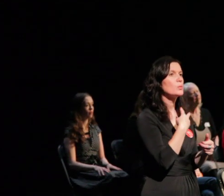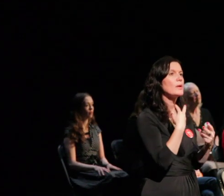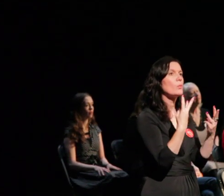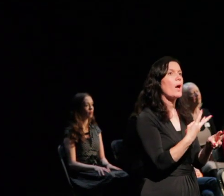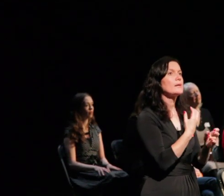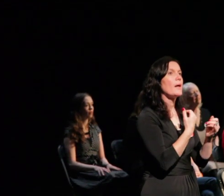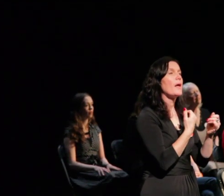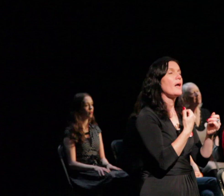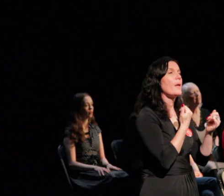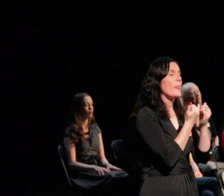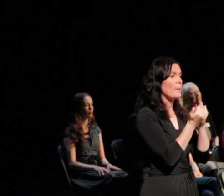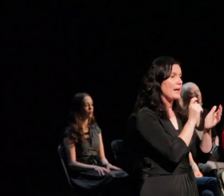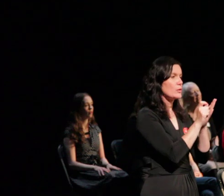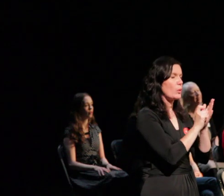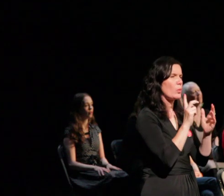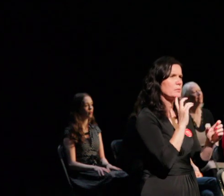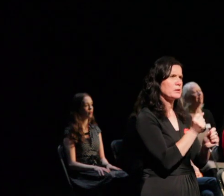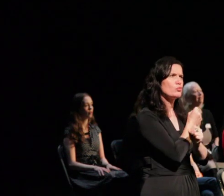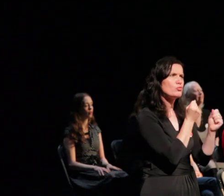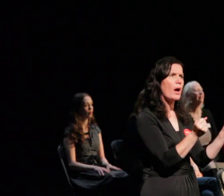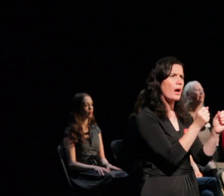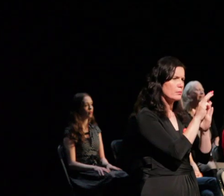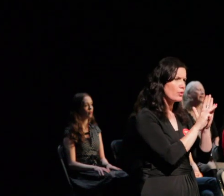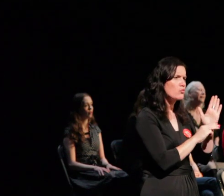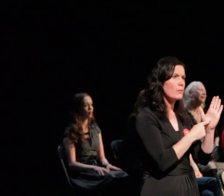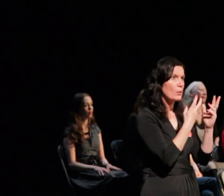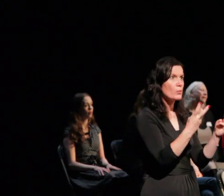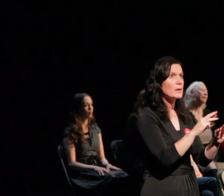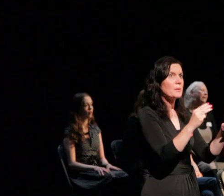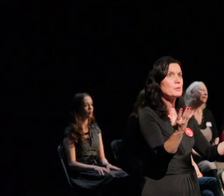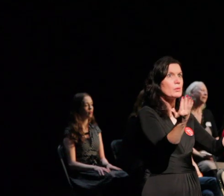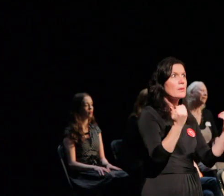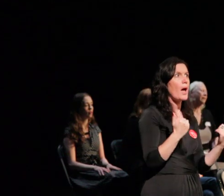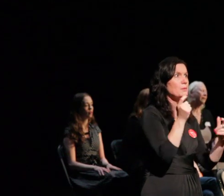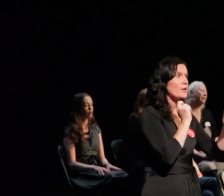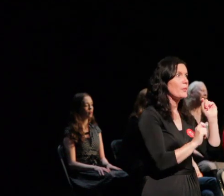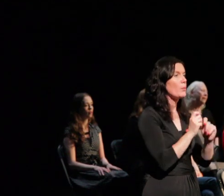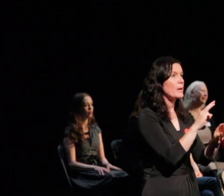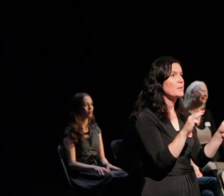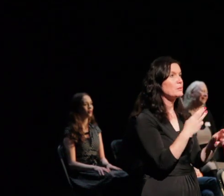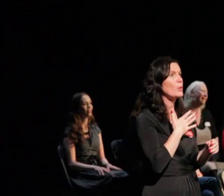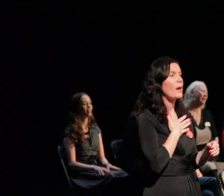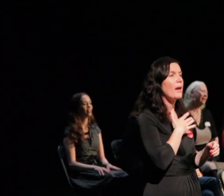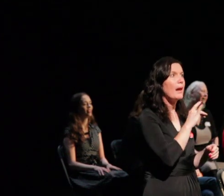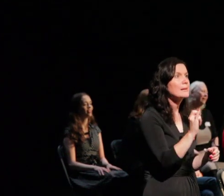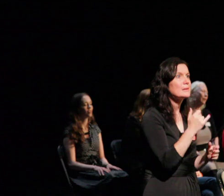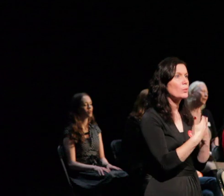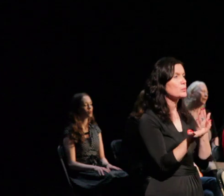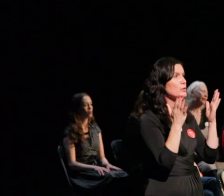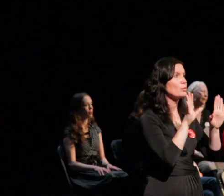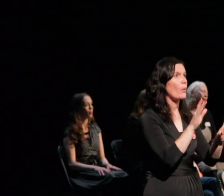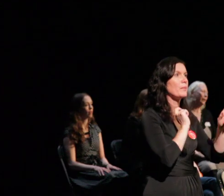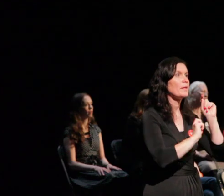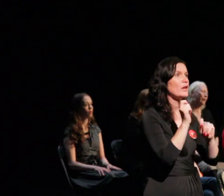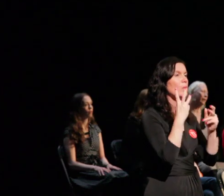that we program to be robust. You know, we want people to come. We want people to like it.